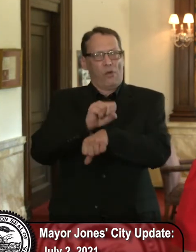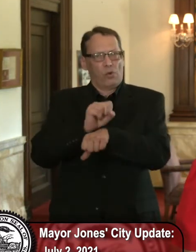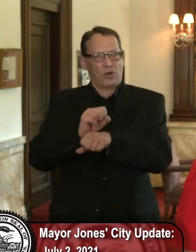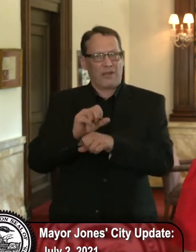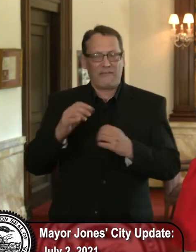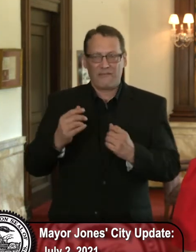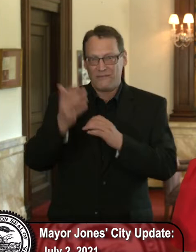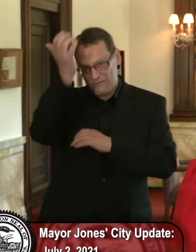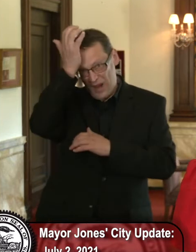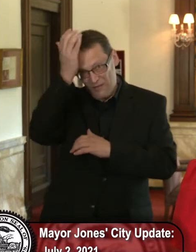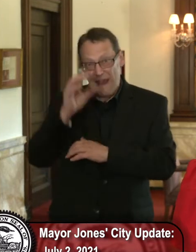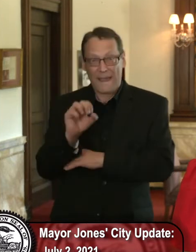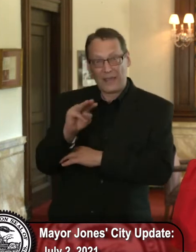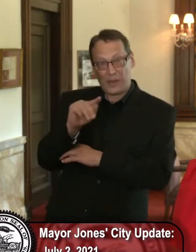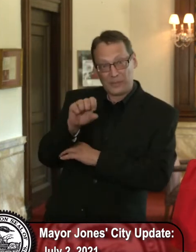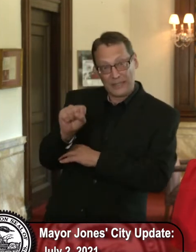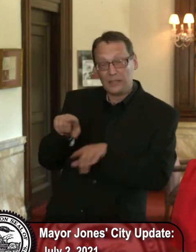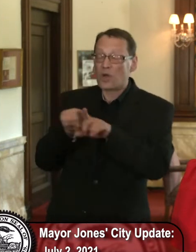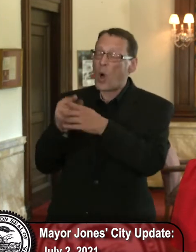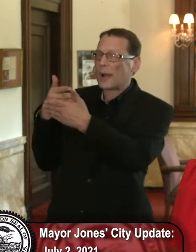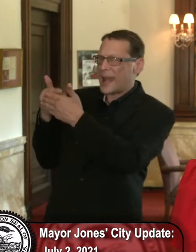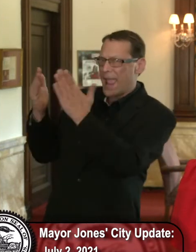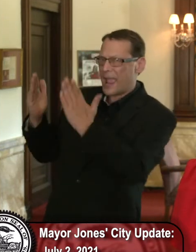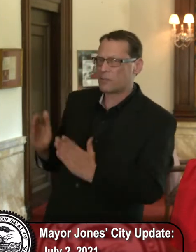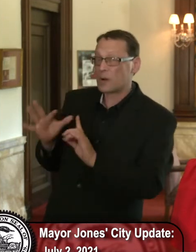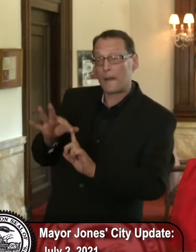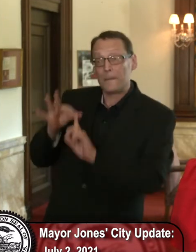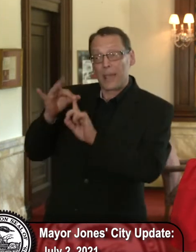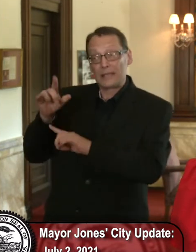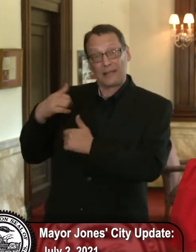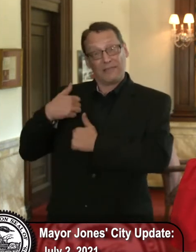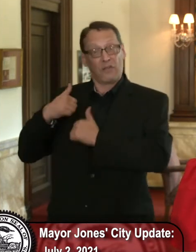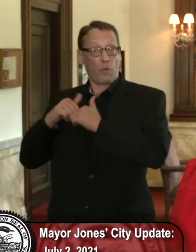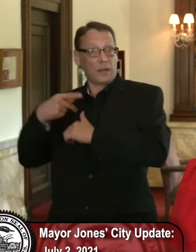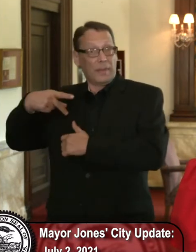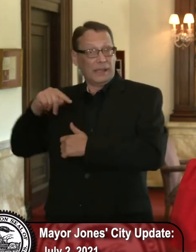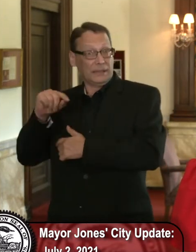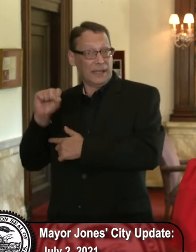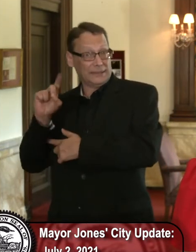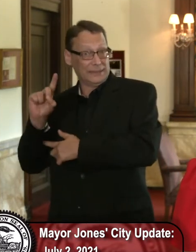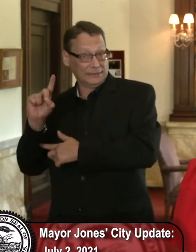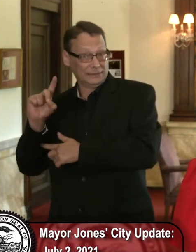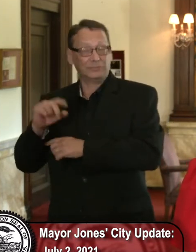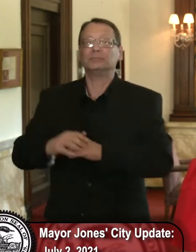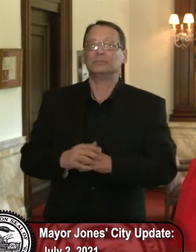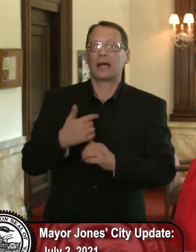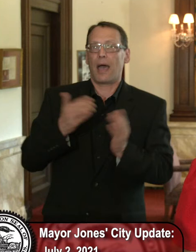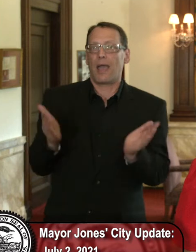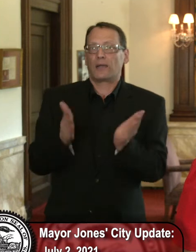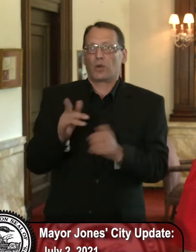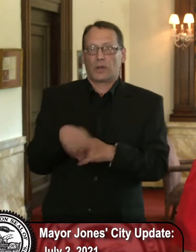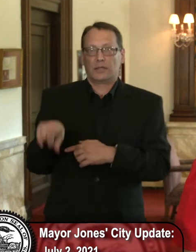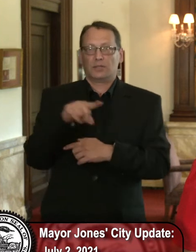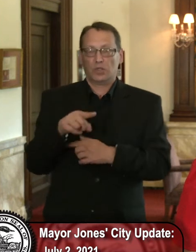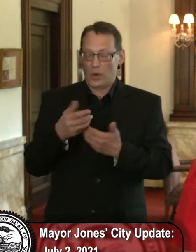firefighters and EMTs, as well as your neighbors, especially those who may have PTSD. I encourage you to pack